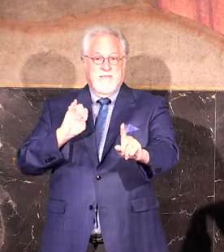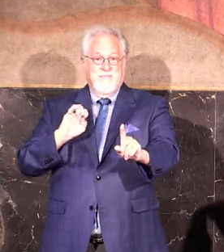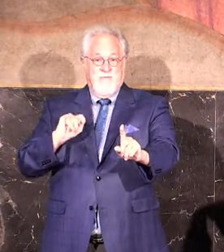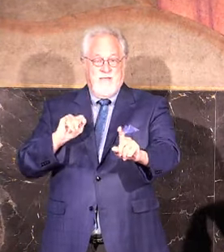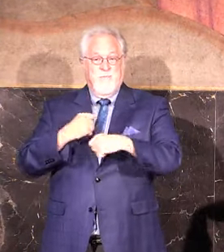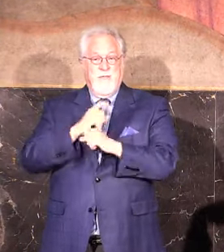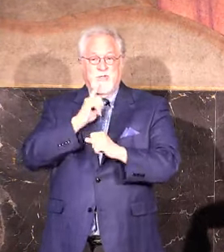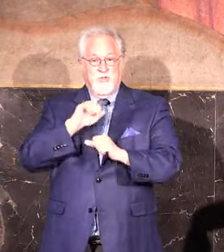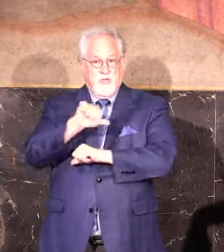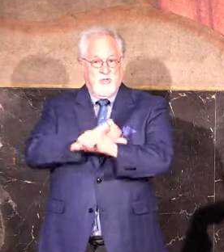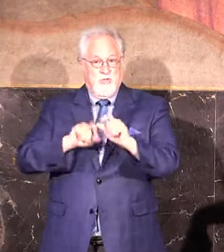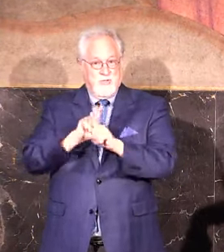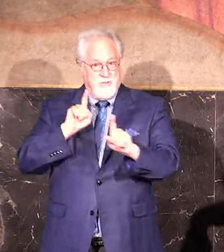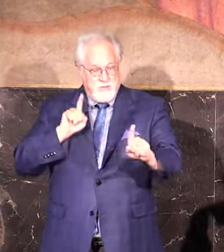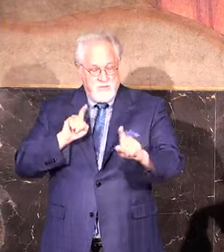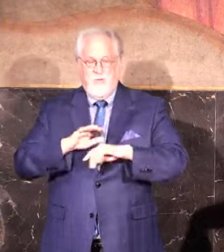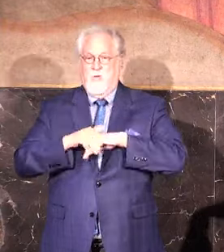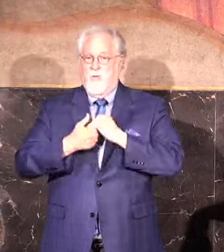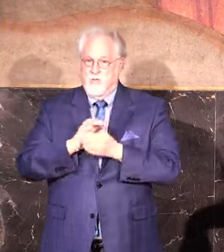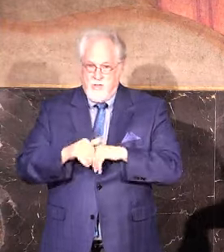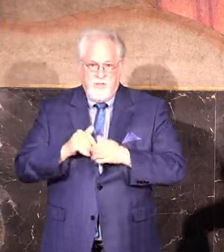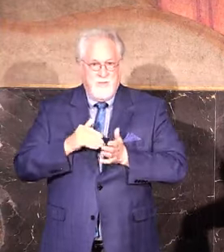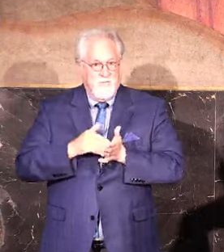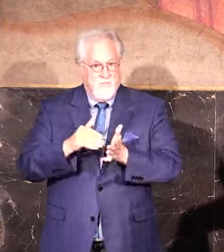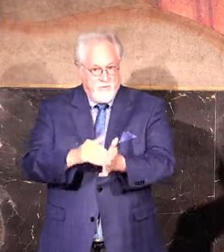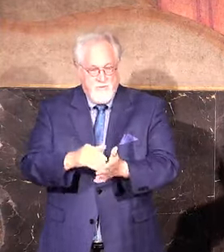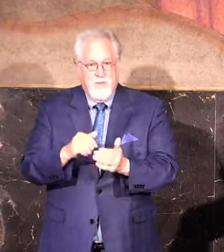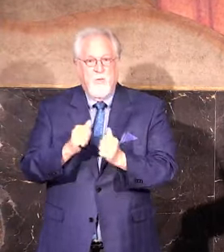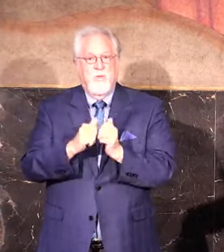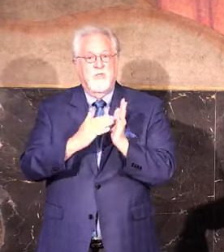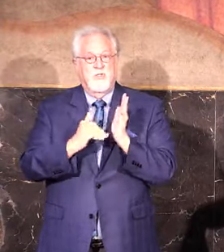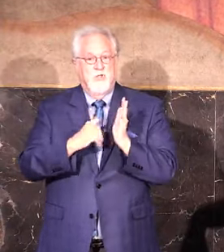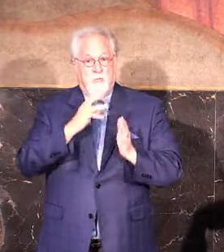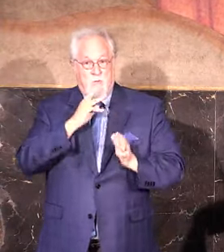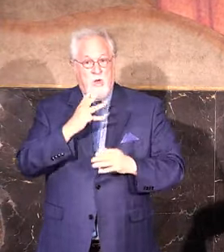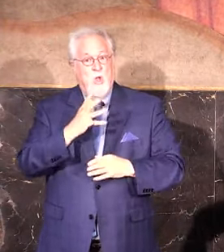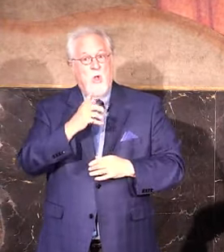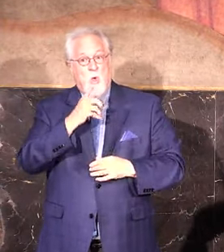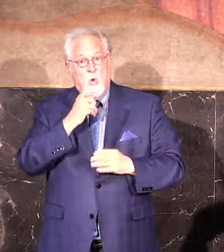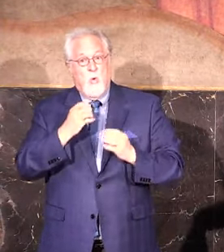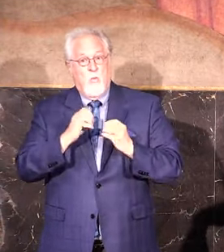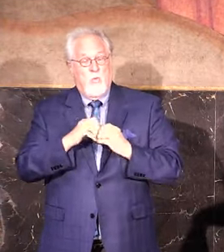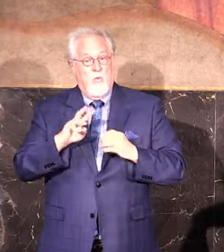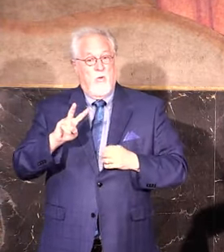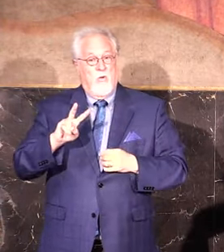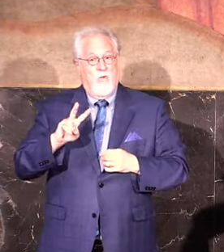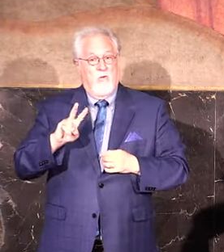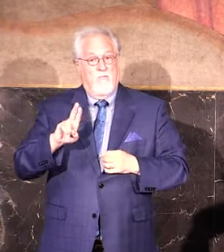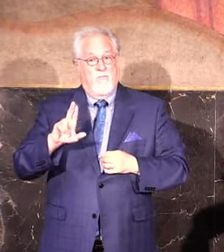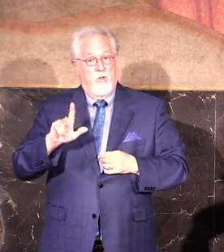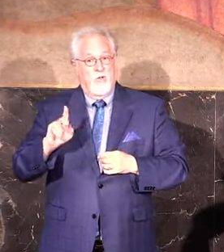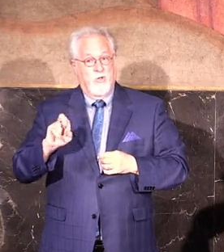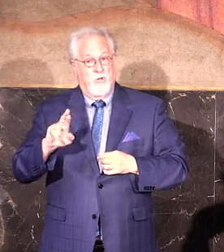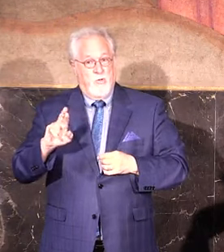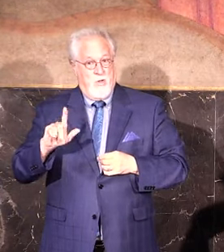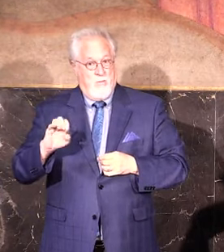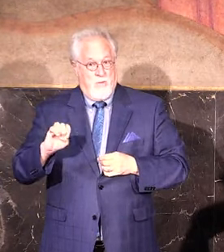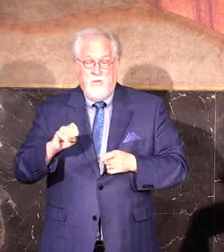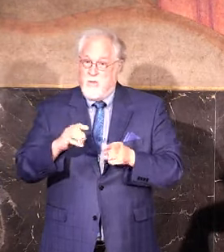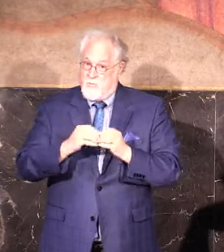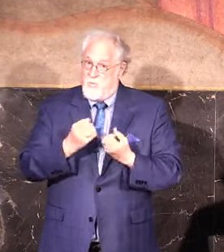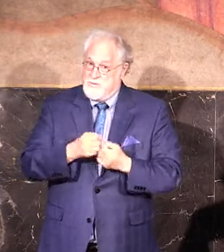social distancing, continue to wash your hands frequently, soap and water. And for those people who are more vulnerable, you are absolutely safer at